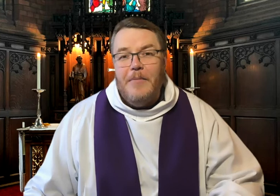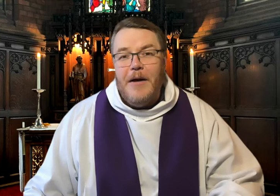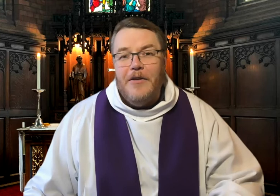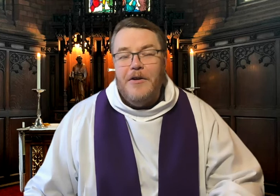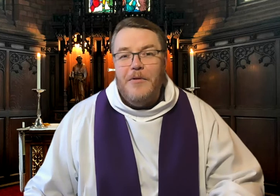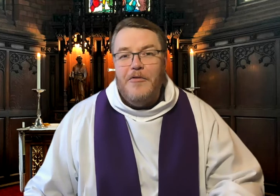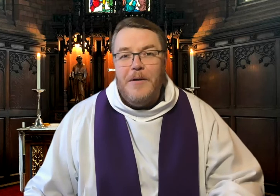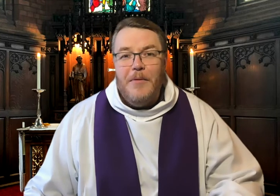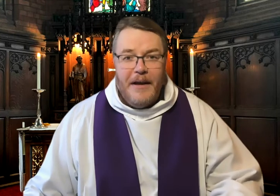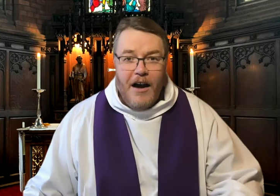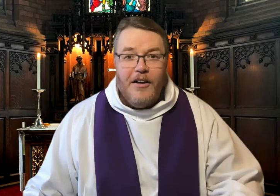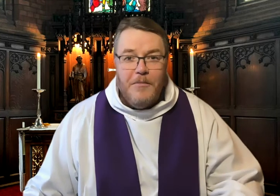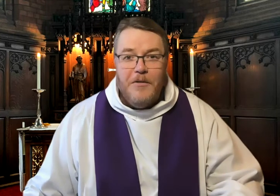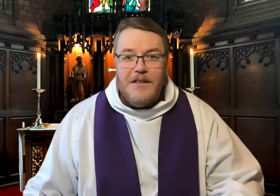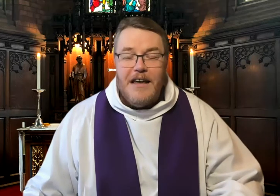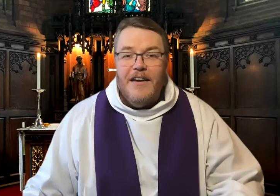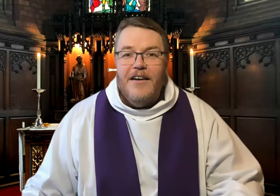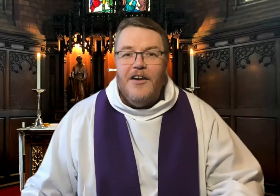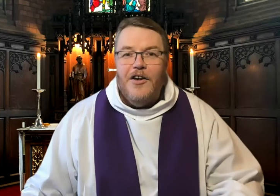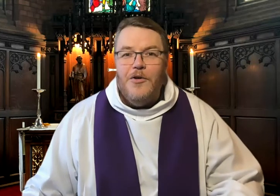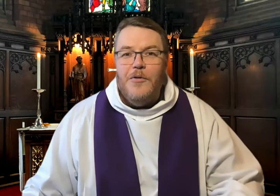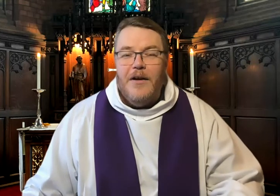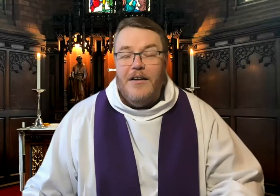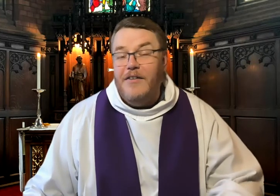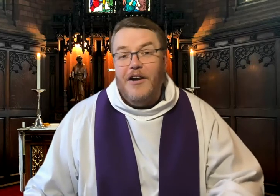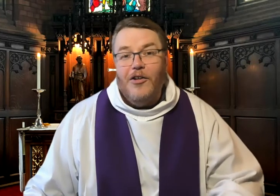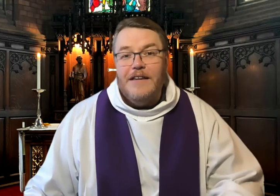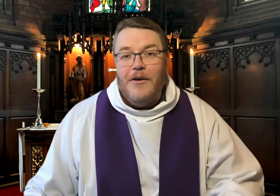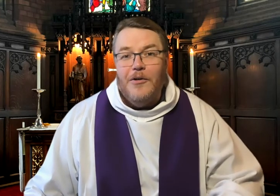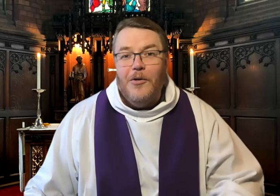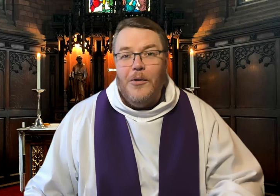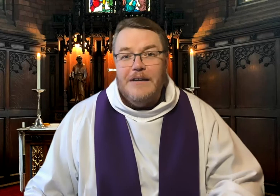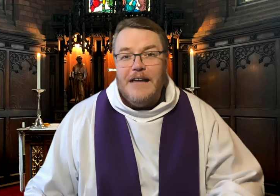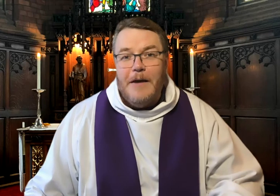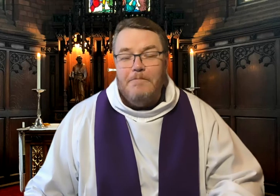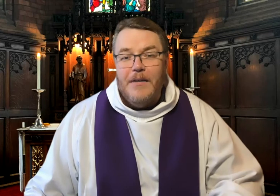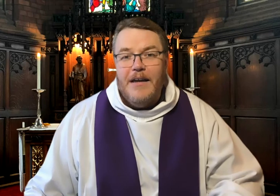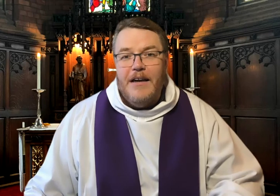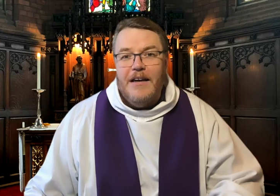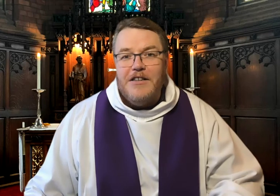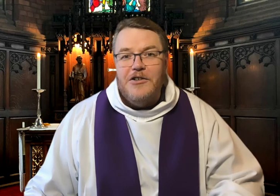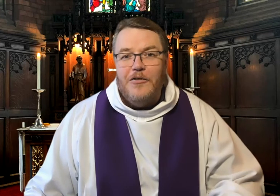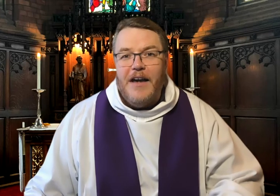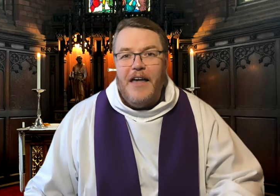about the number of people in our community who live in lockdown all the time. And let's not forget